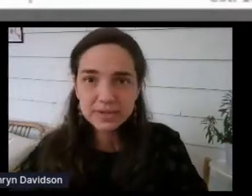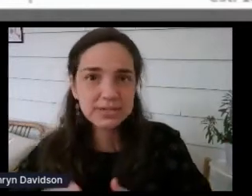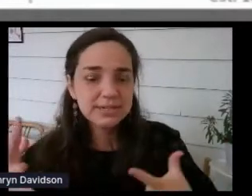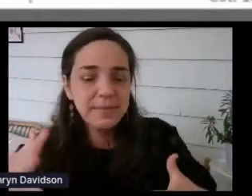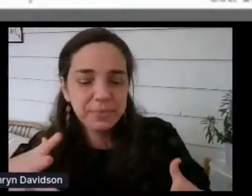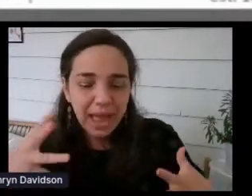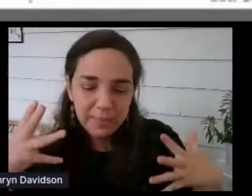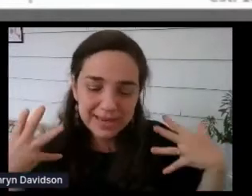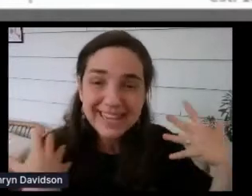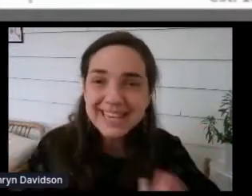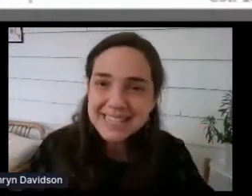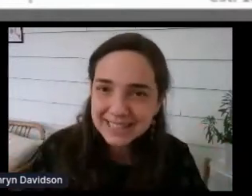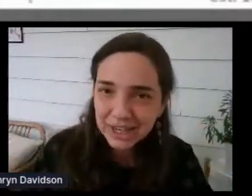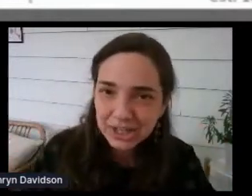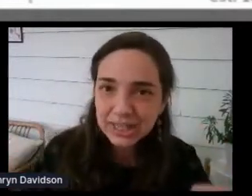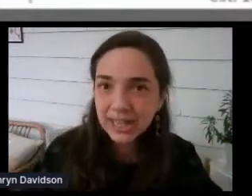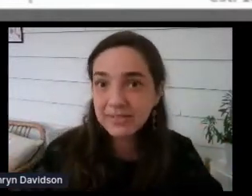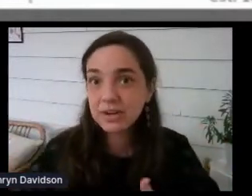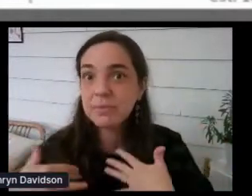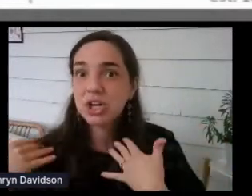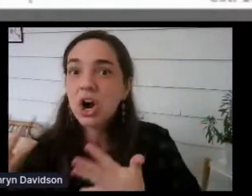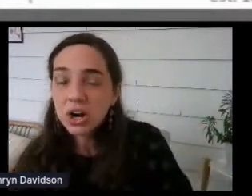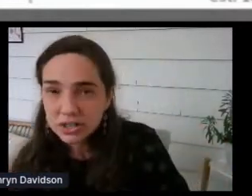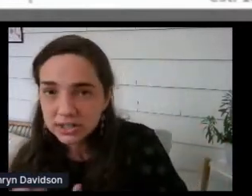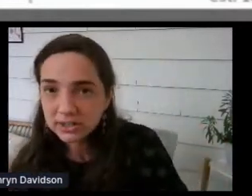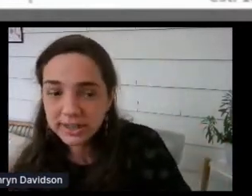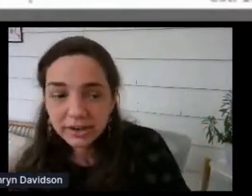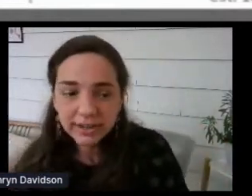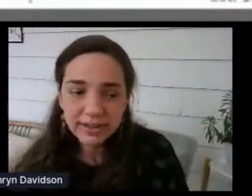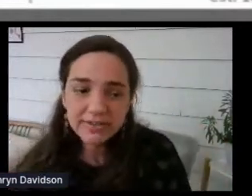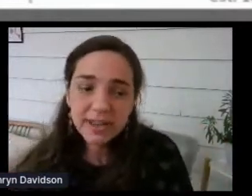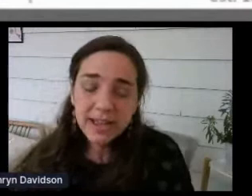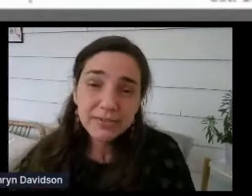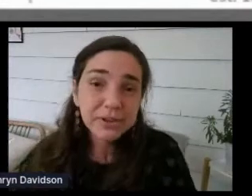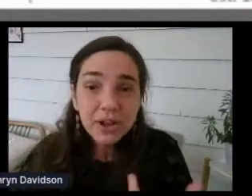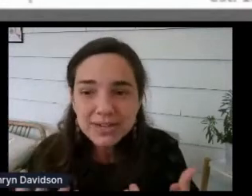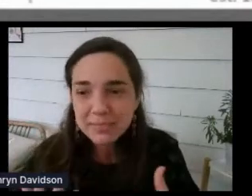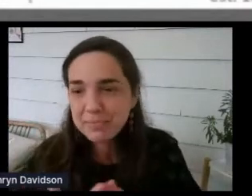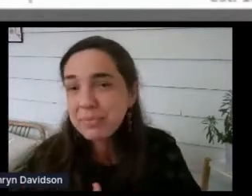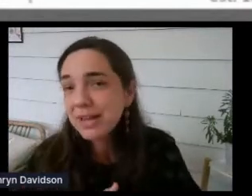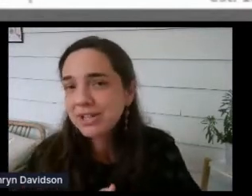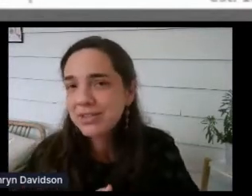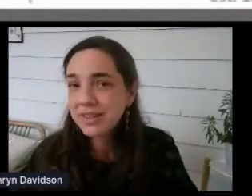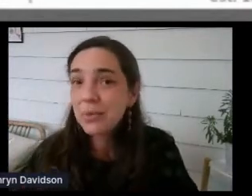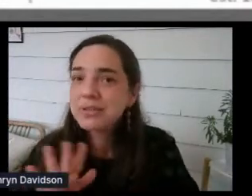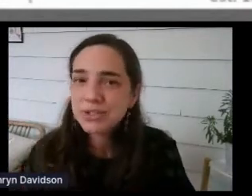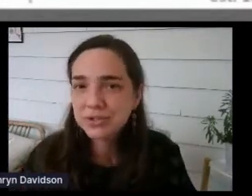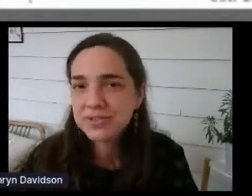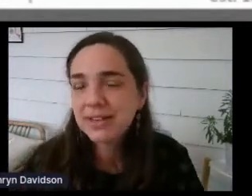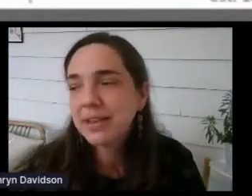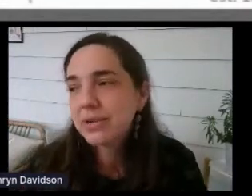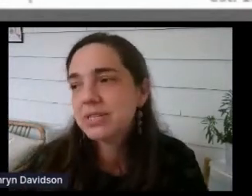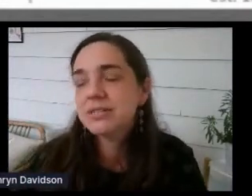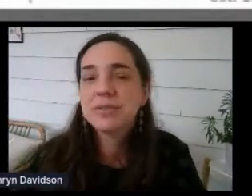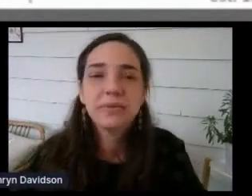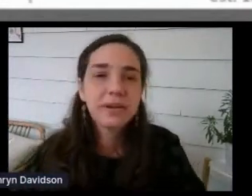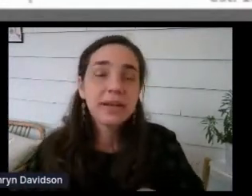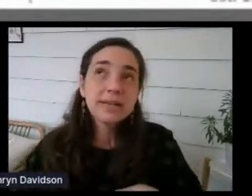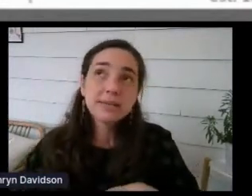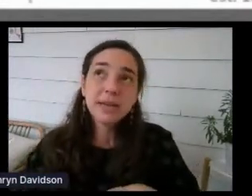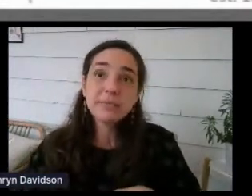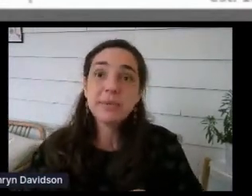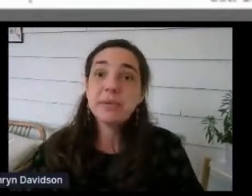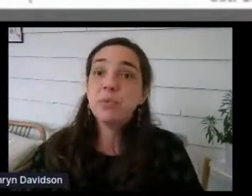spoken languages happen easily early in life and are much harder to learn later in life. And for a long time, people actually thought that wasn't true of sign languages. So they